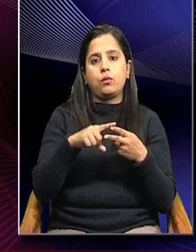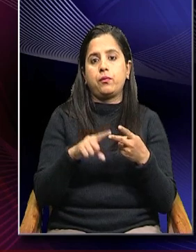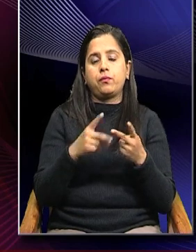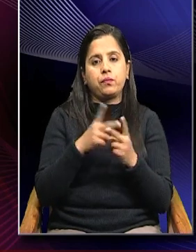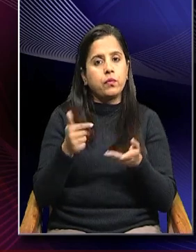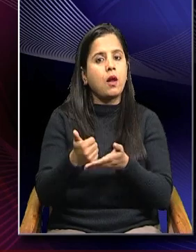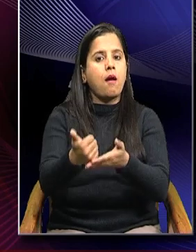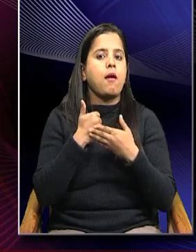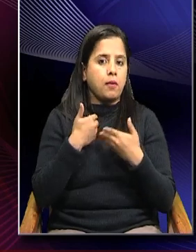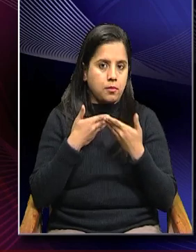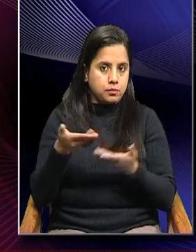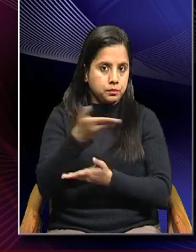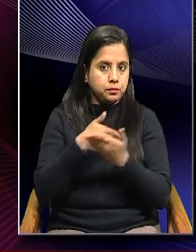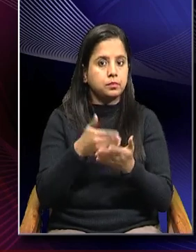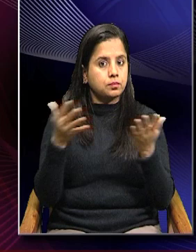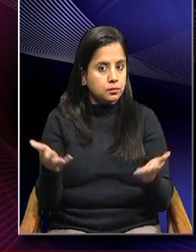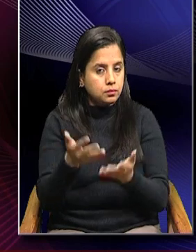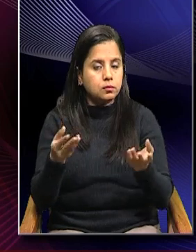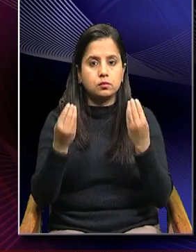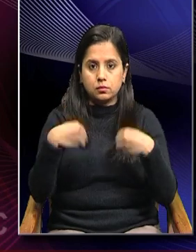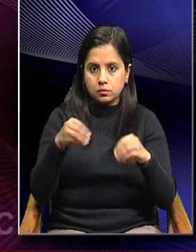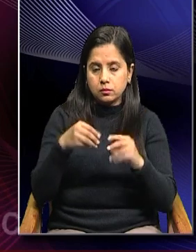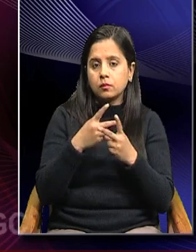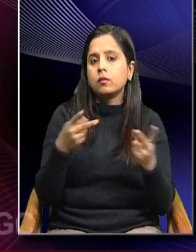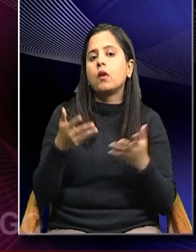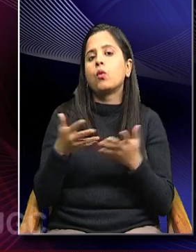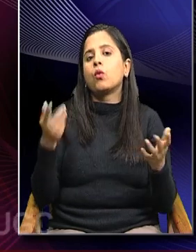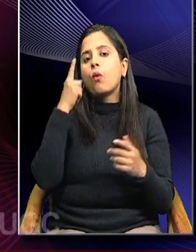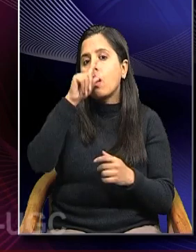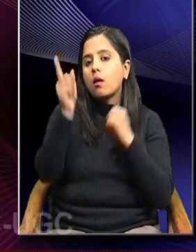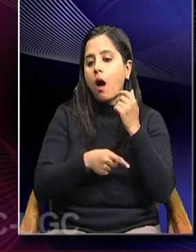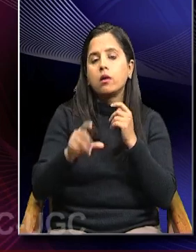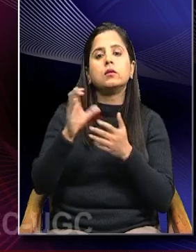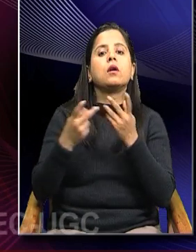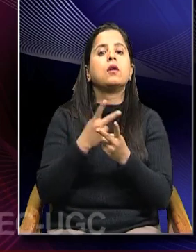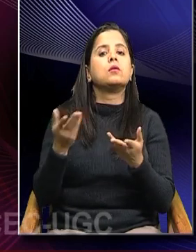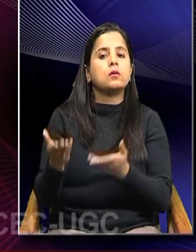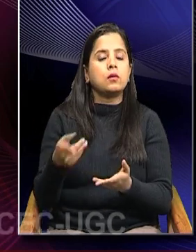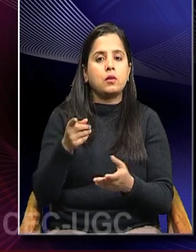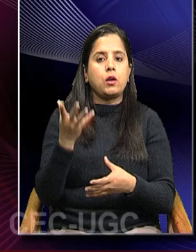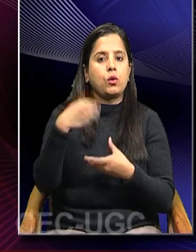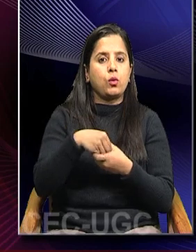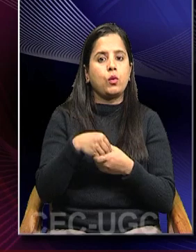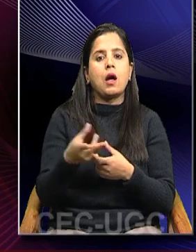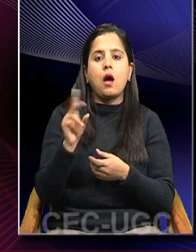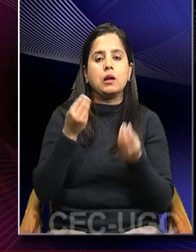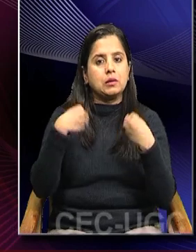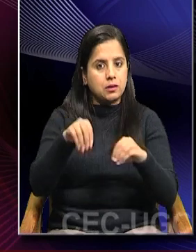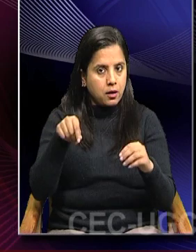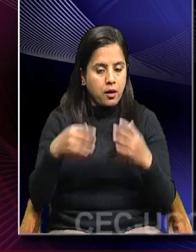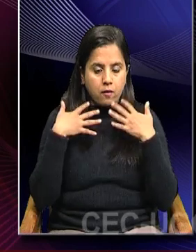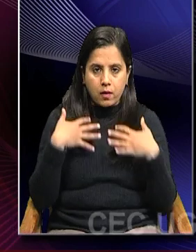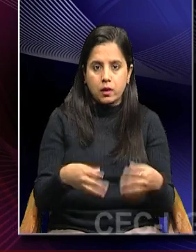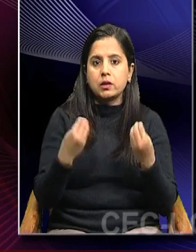to help us in promoting, selling and distributing goods to end users, and they include resellers, physical